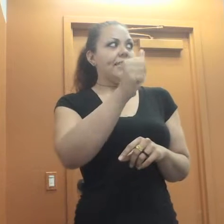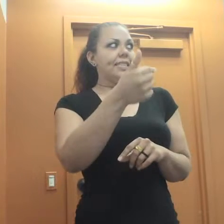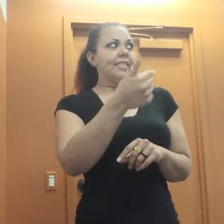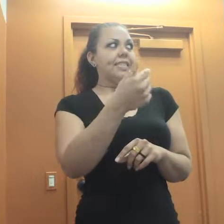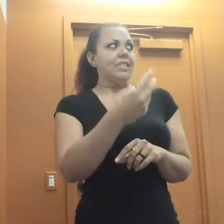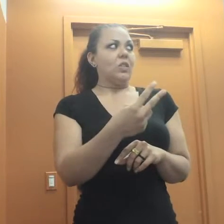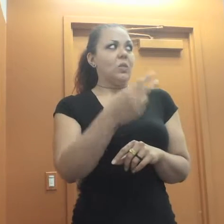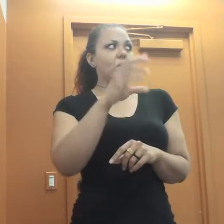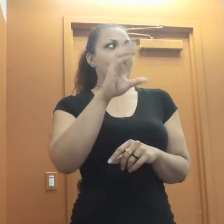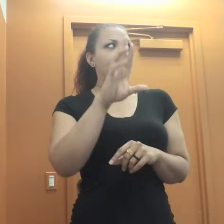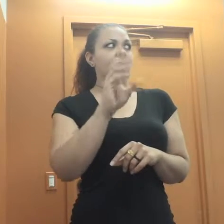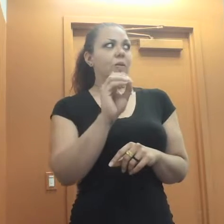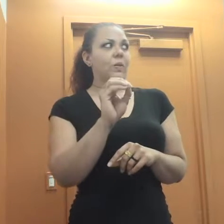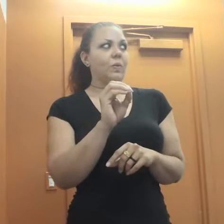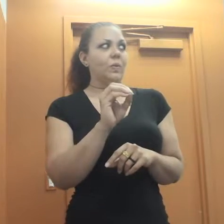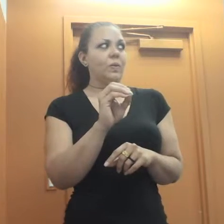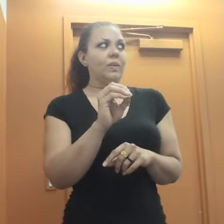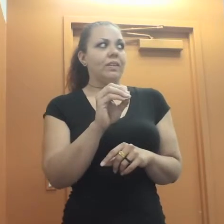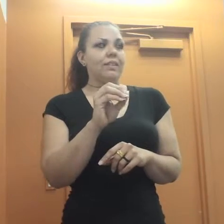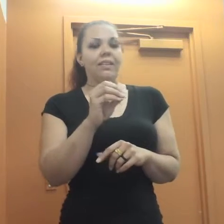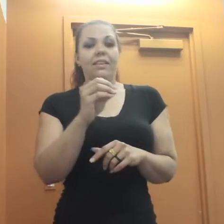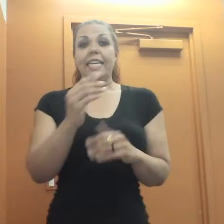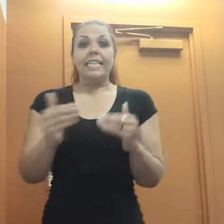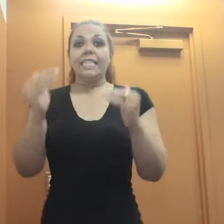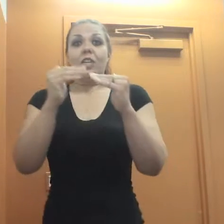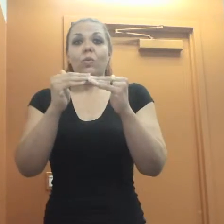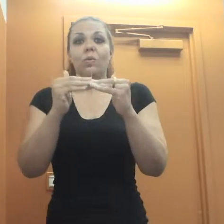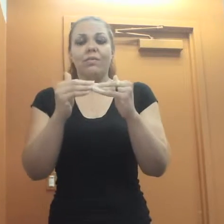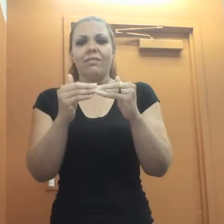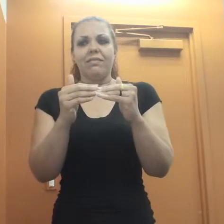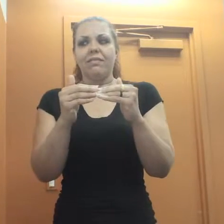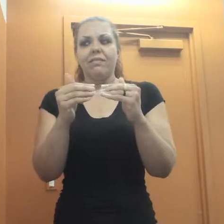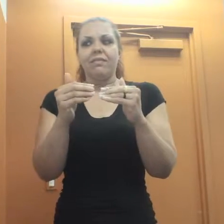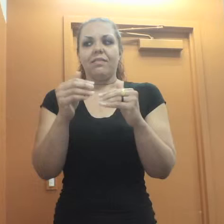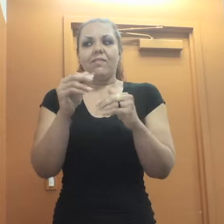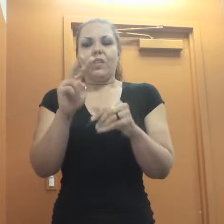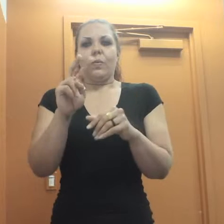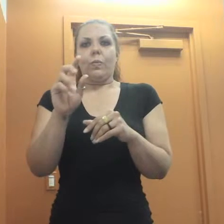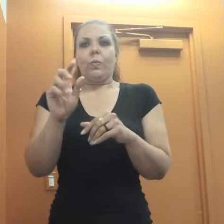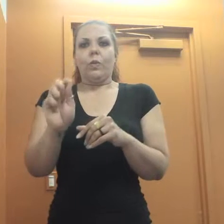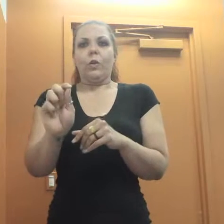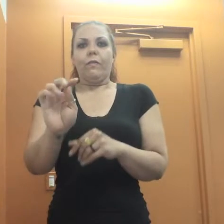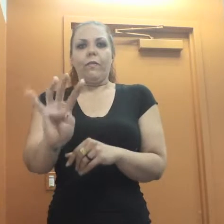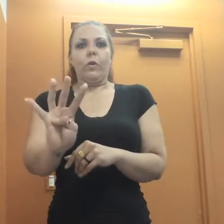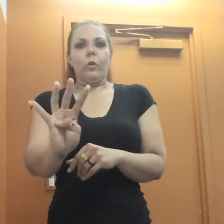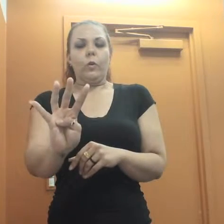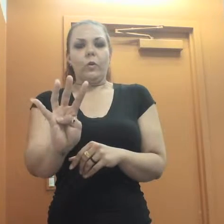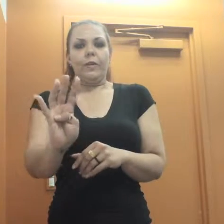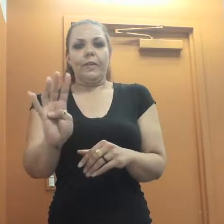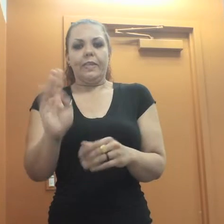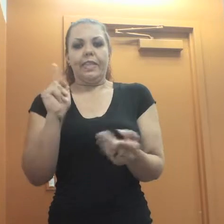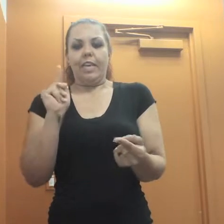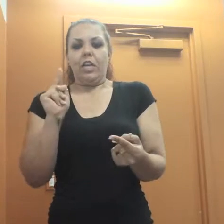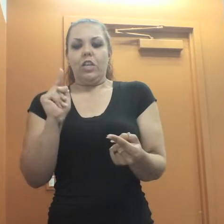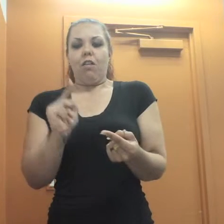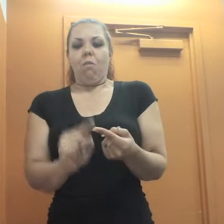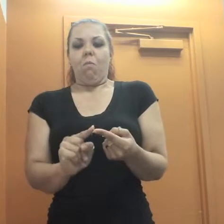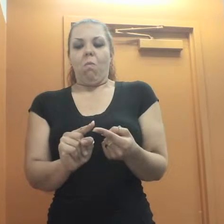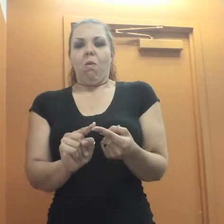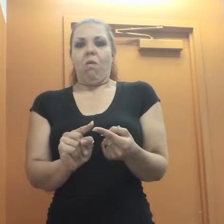constant for this reaction is equal to 2.4 times 10 to the minus 12, a very small value. Given the